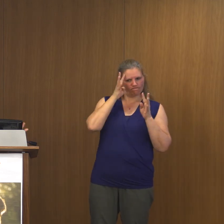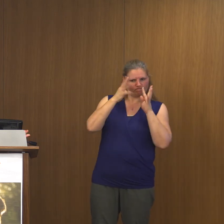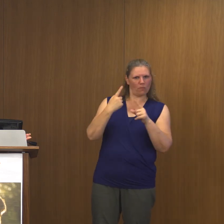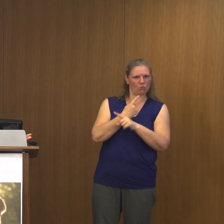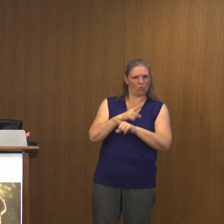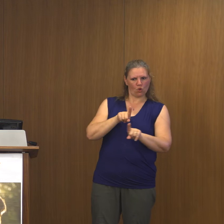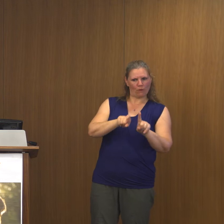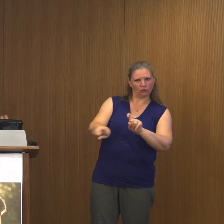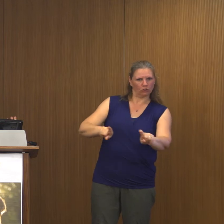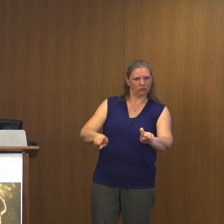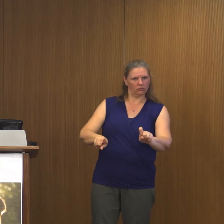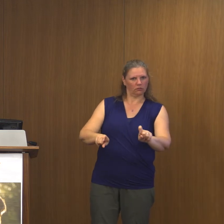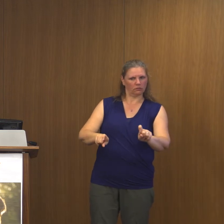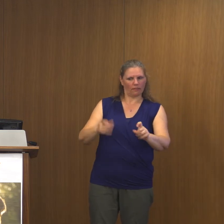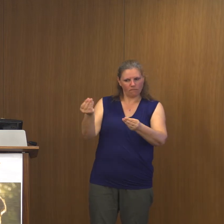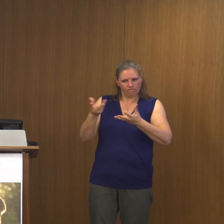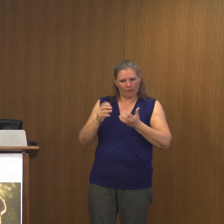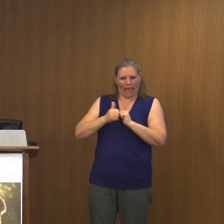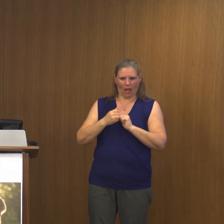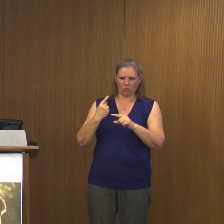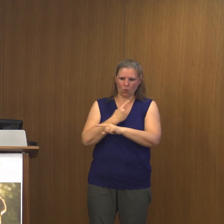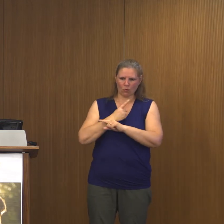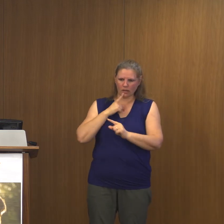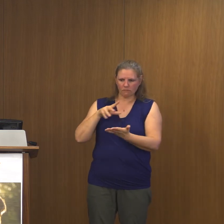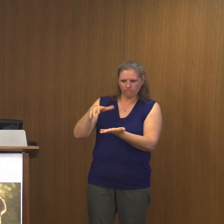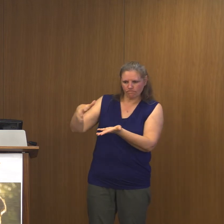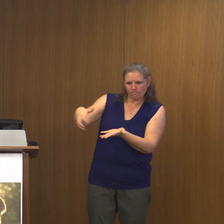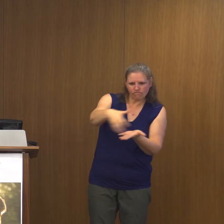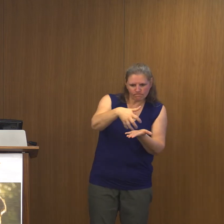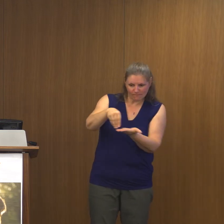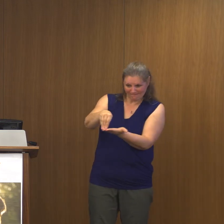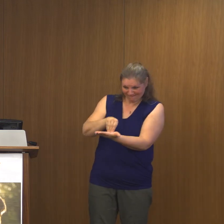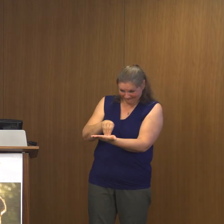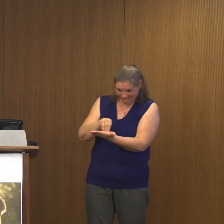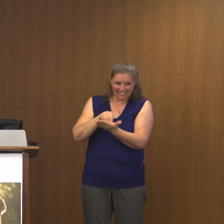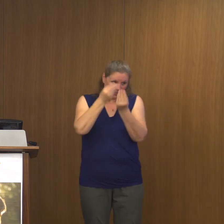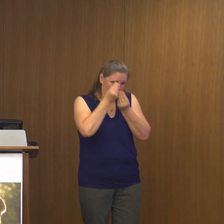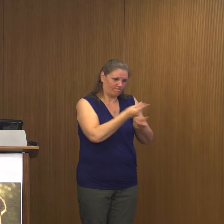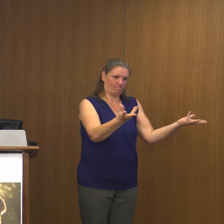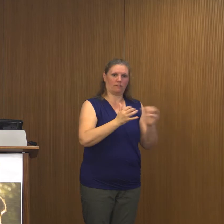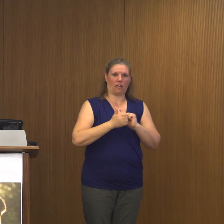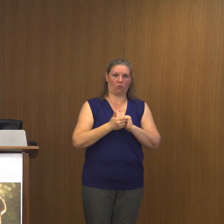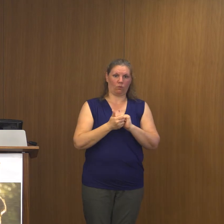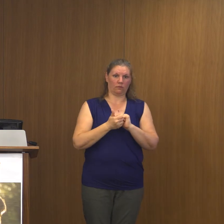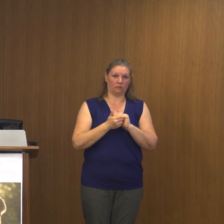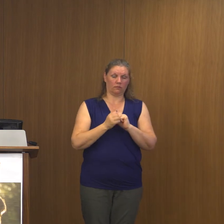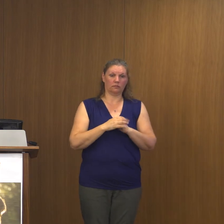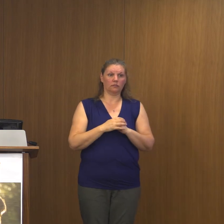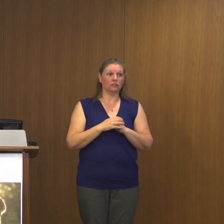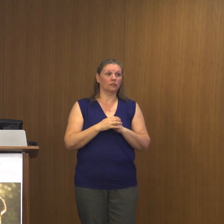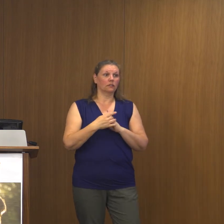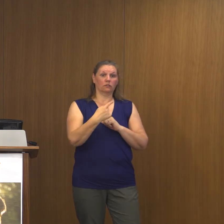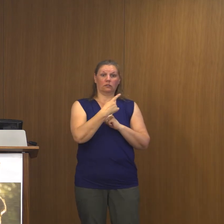what are the best strategies to collect data, to then disseminate the information that we find. And in Child Right, we